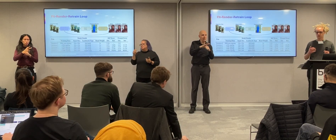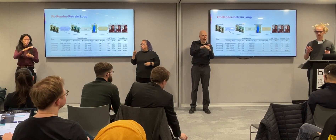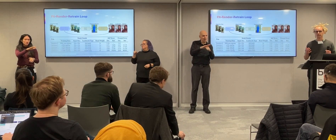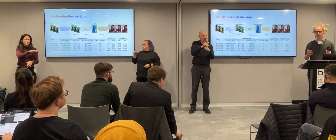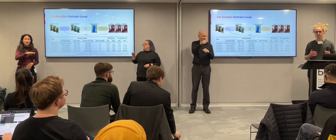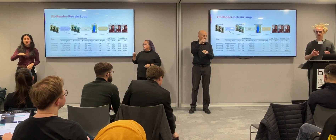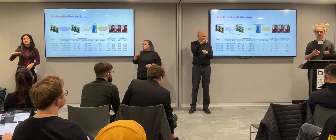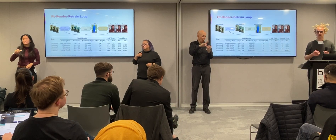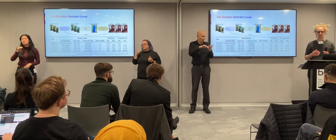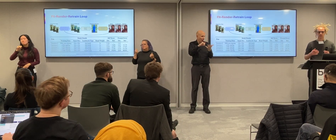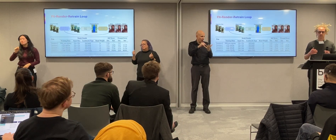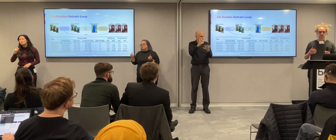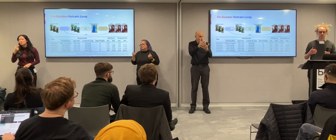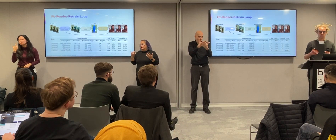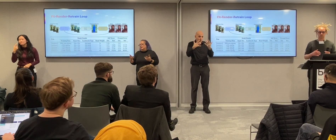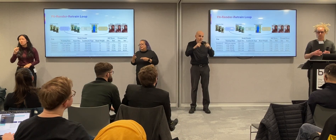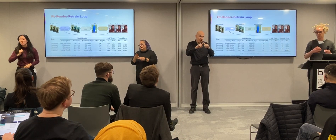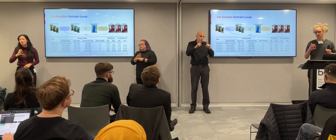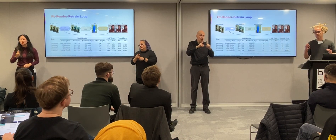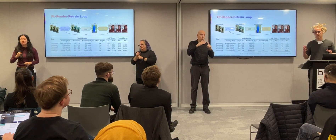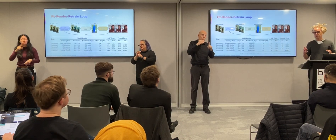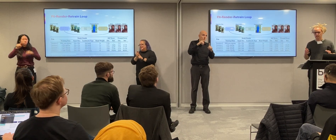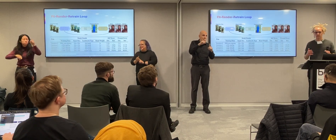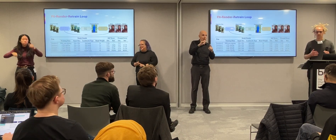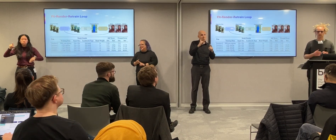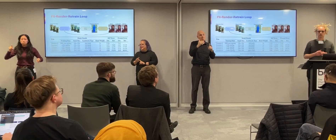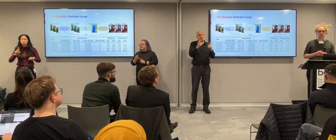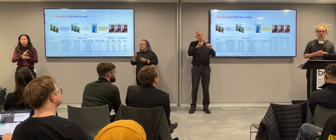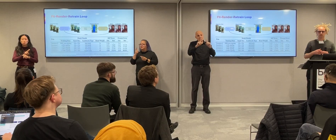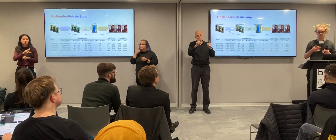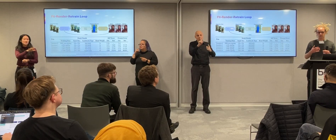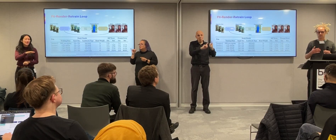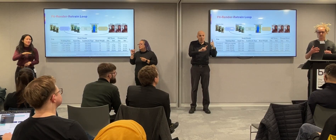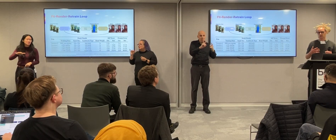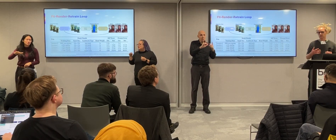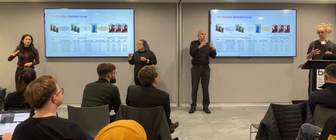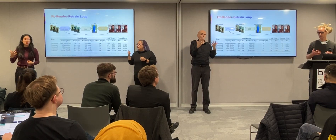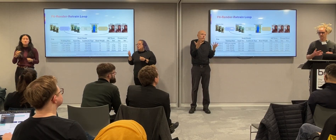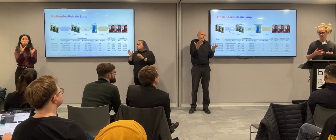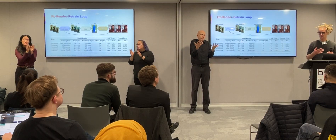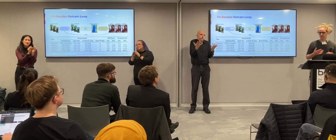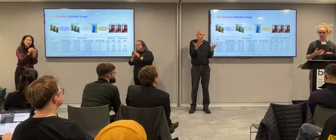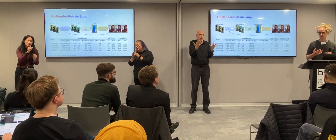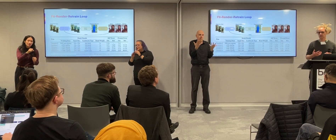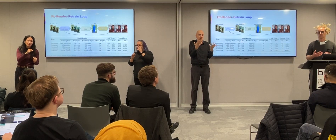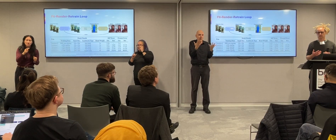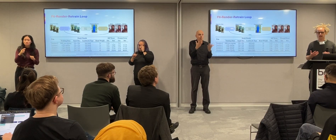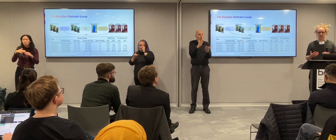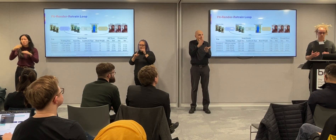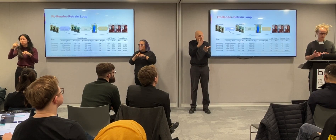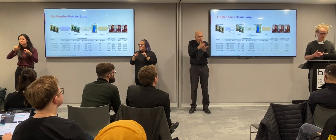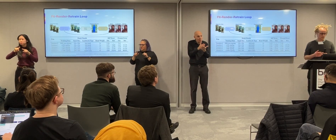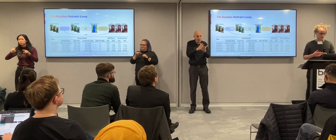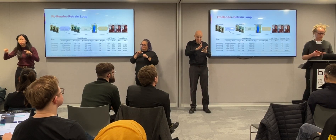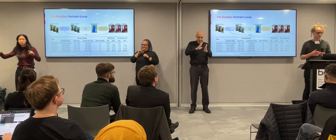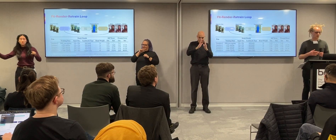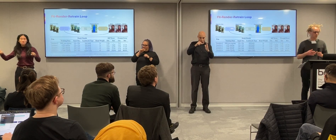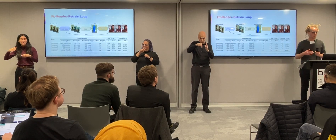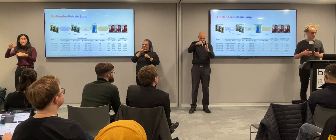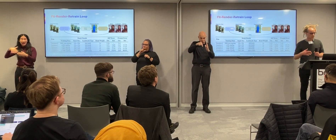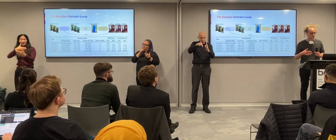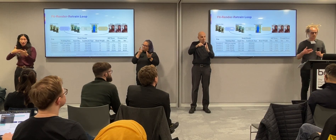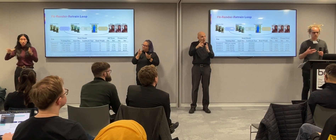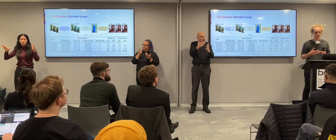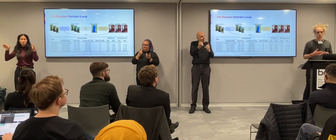lot of use cases around maybe other meetings but not actually sign language. And